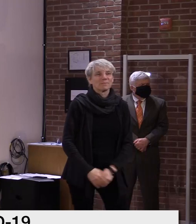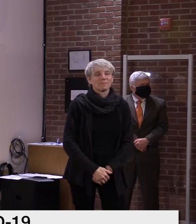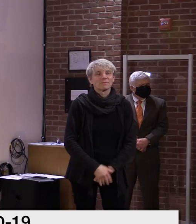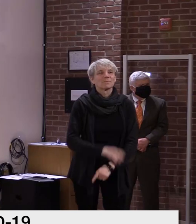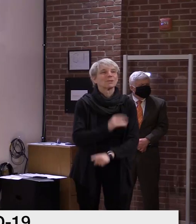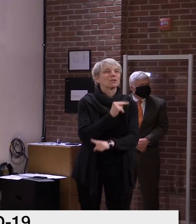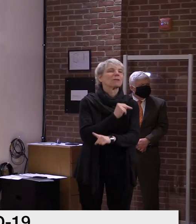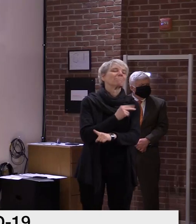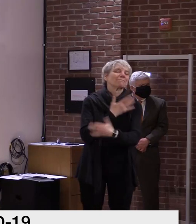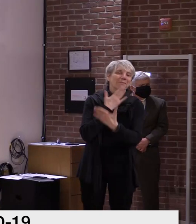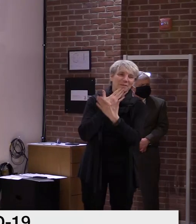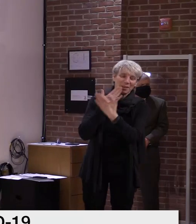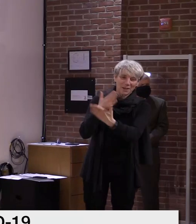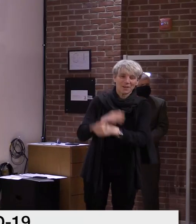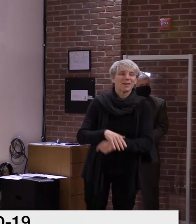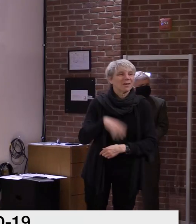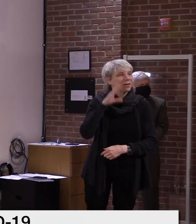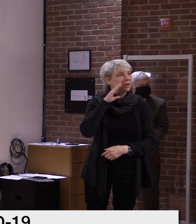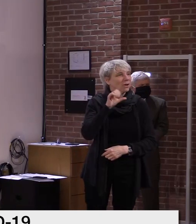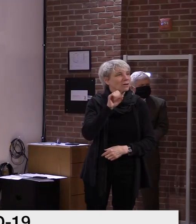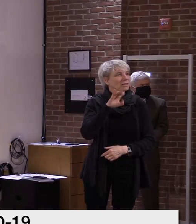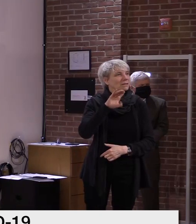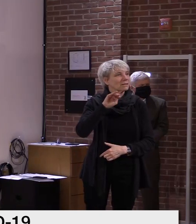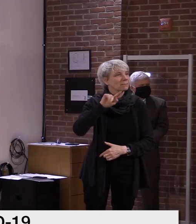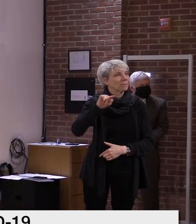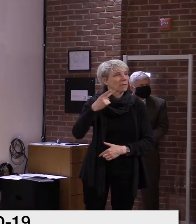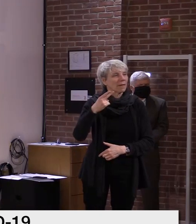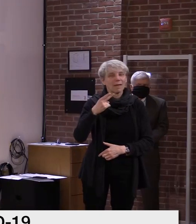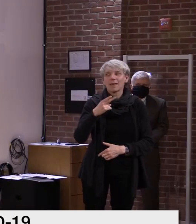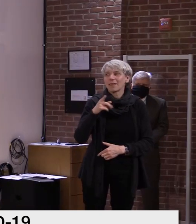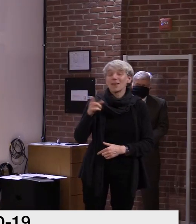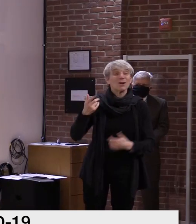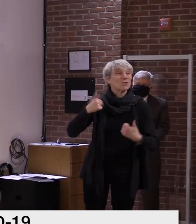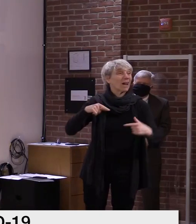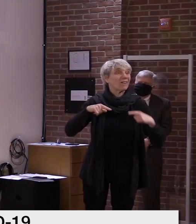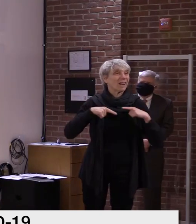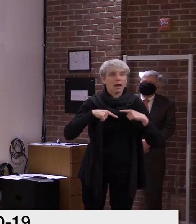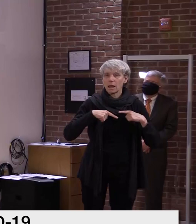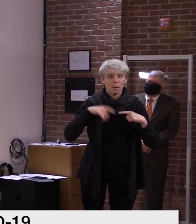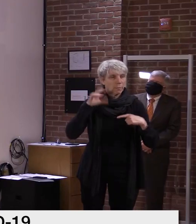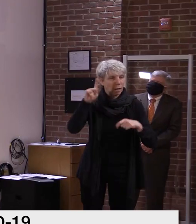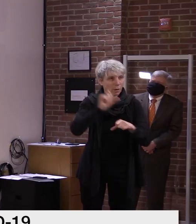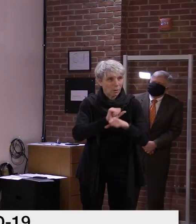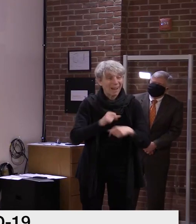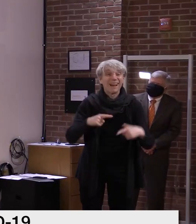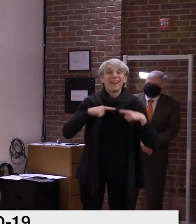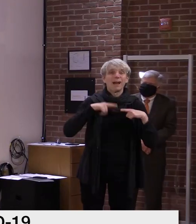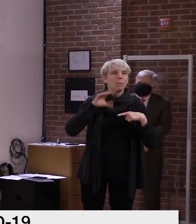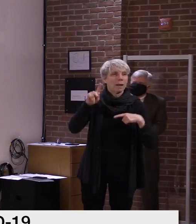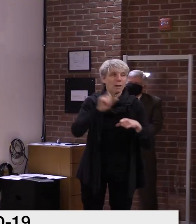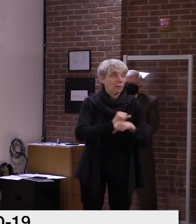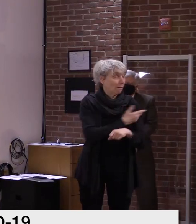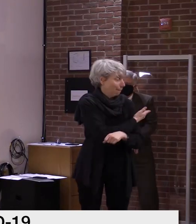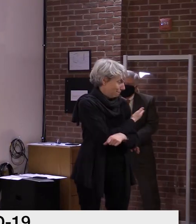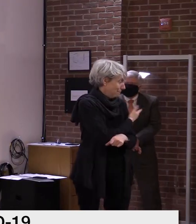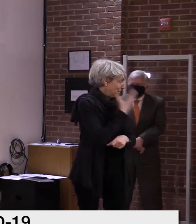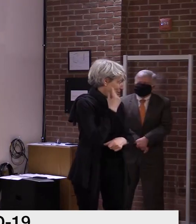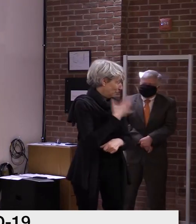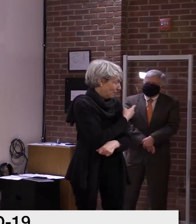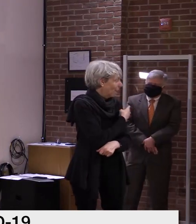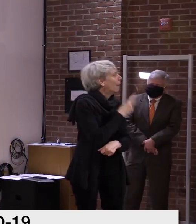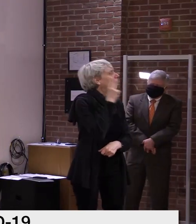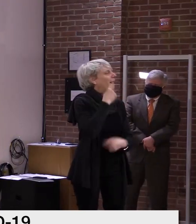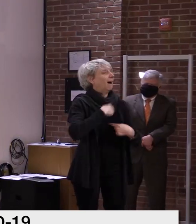Well, thank you. I know Secretary Smith has tried this retirement gig a few times, so we'll see how it works out. That is